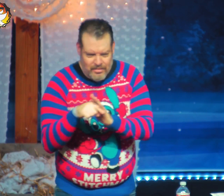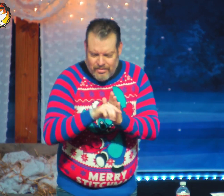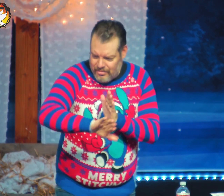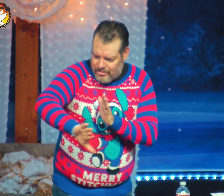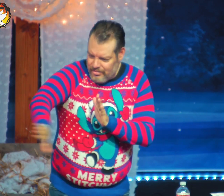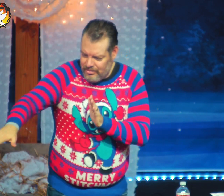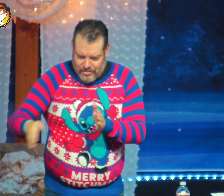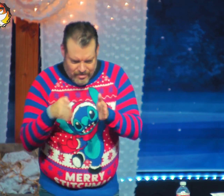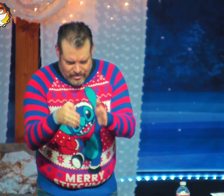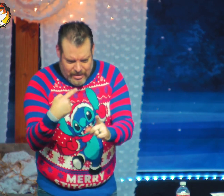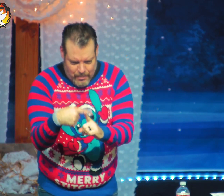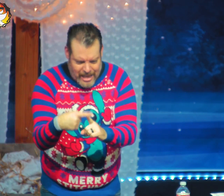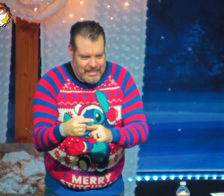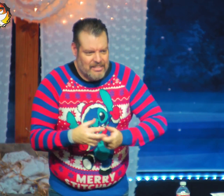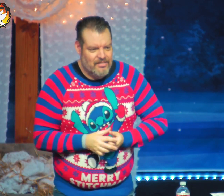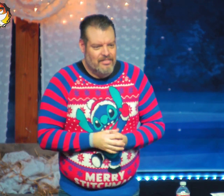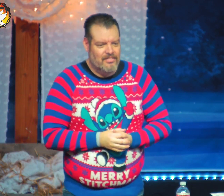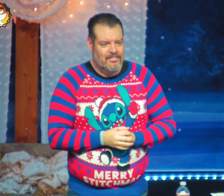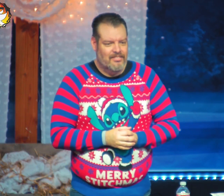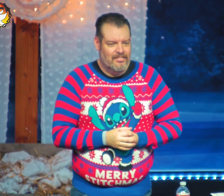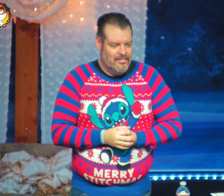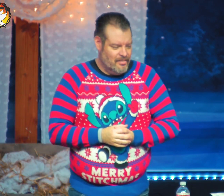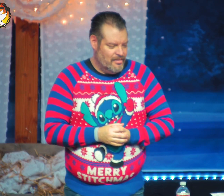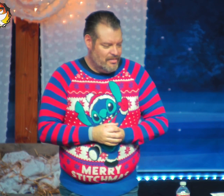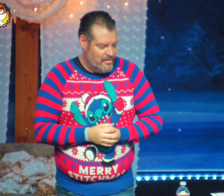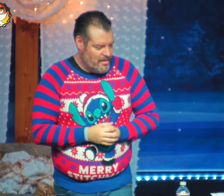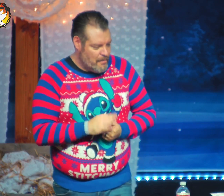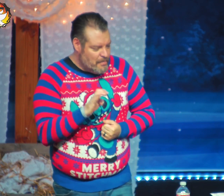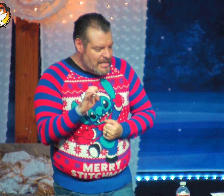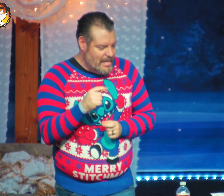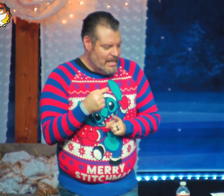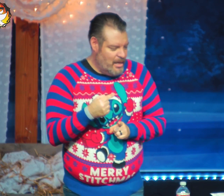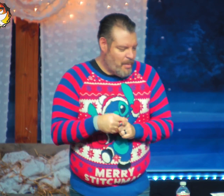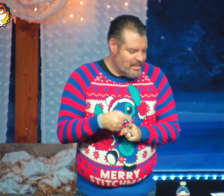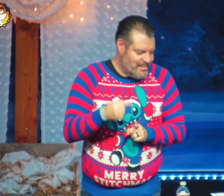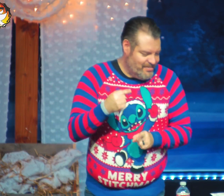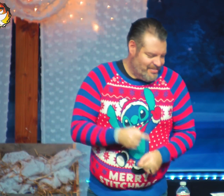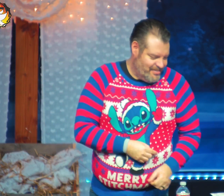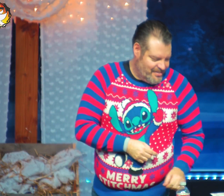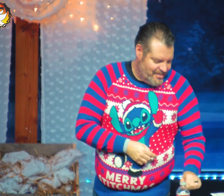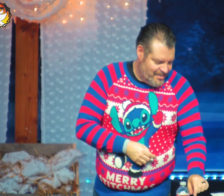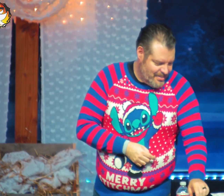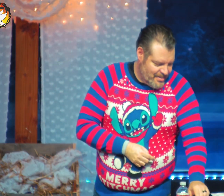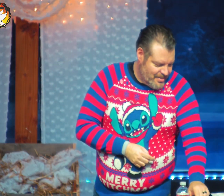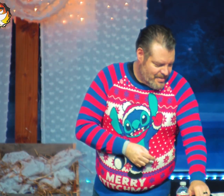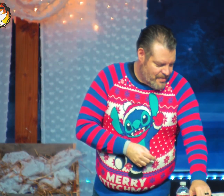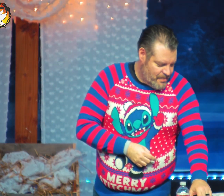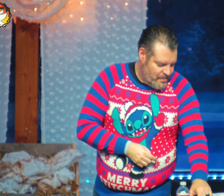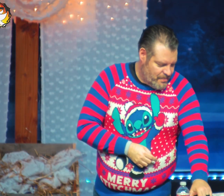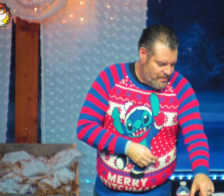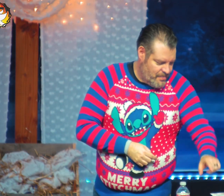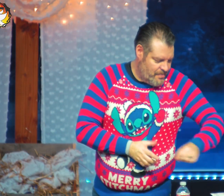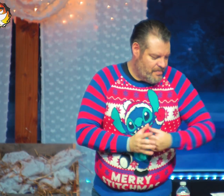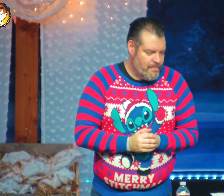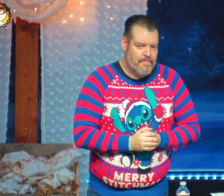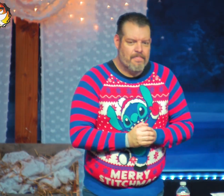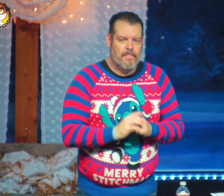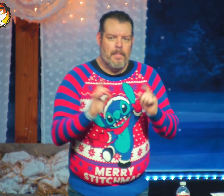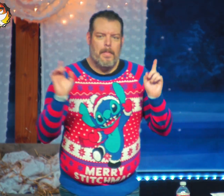strength. Love Him with everything you've got. A one-track mind for God.